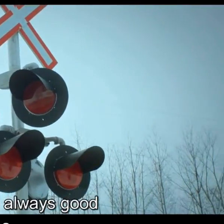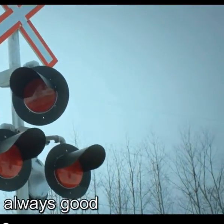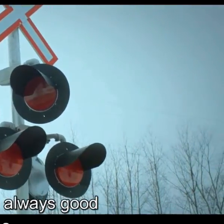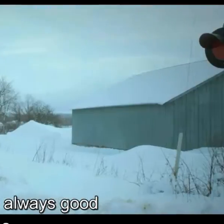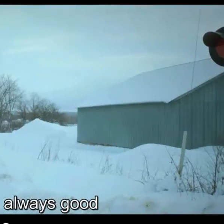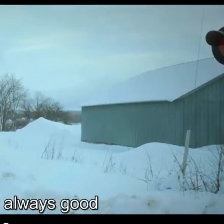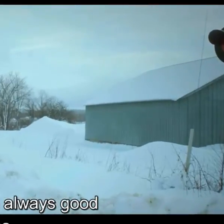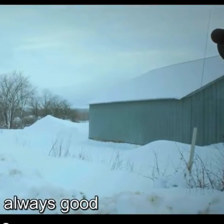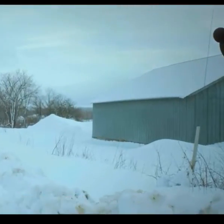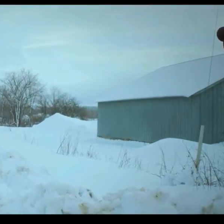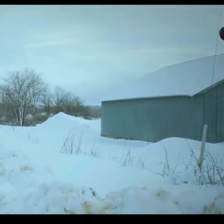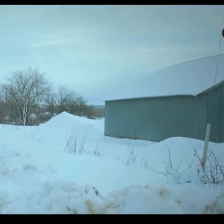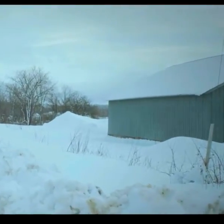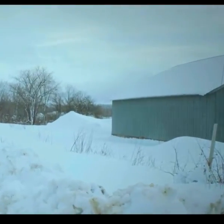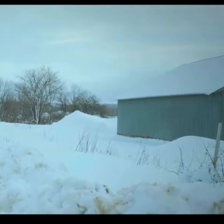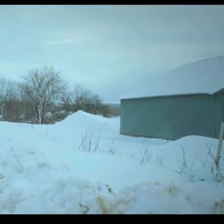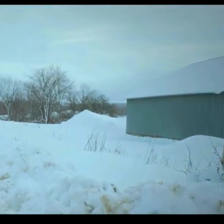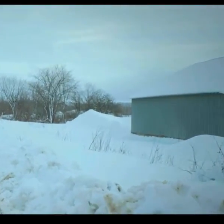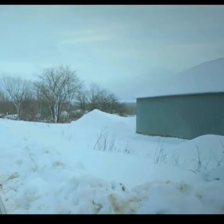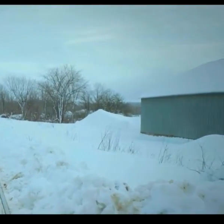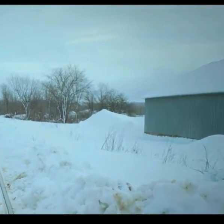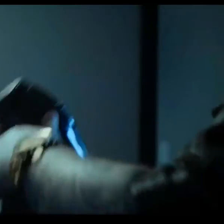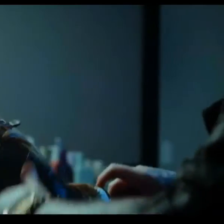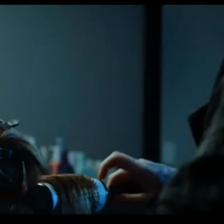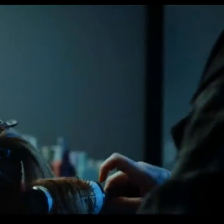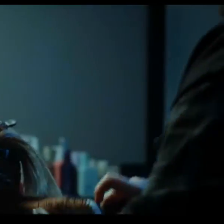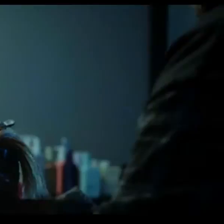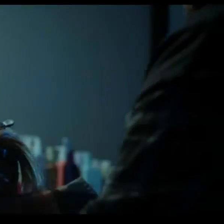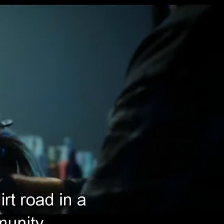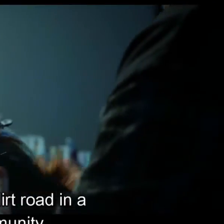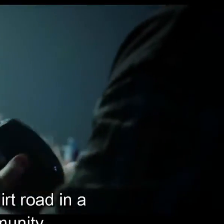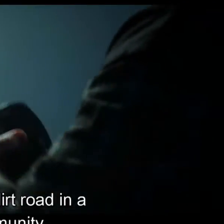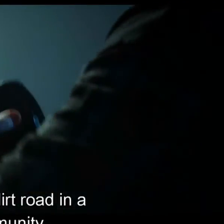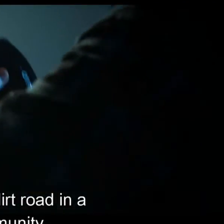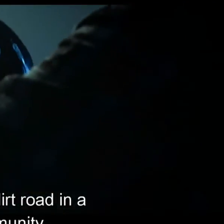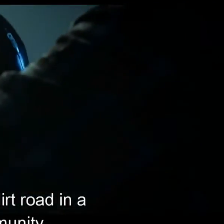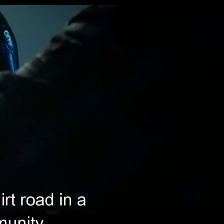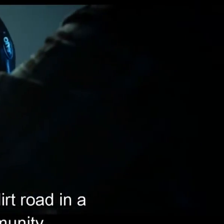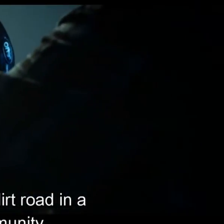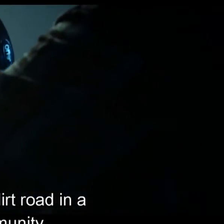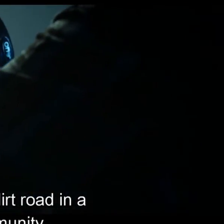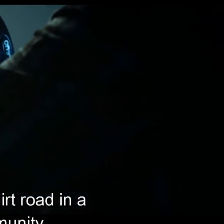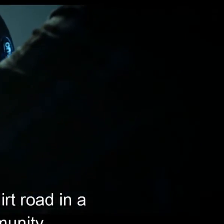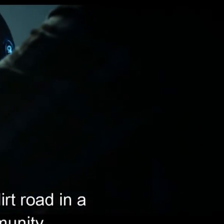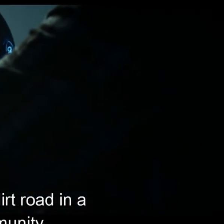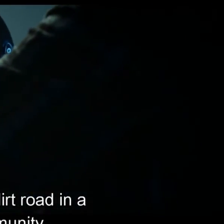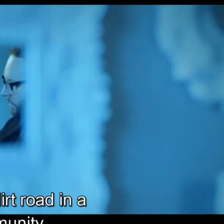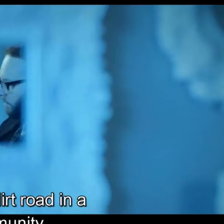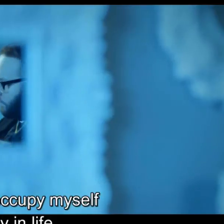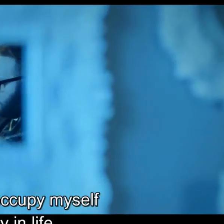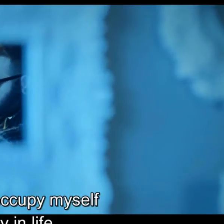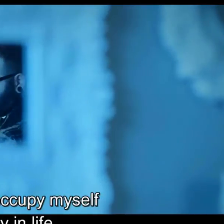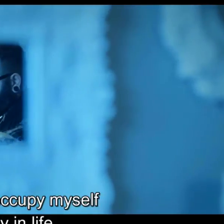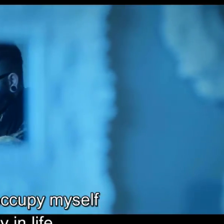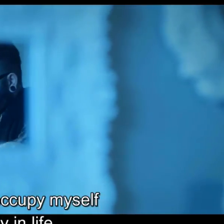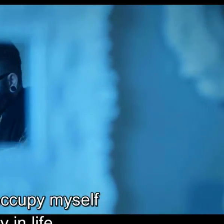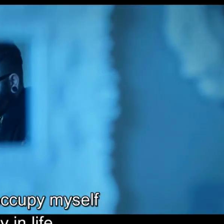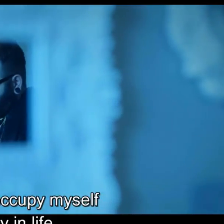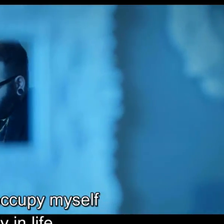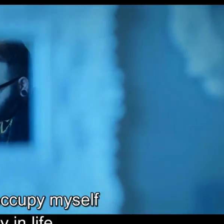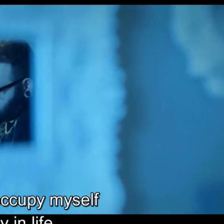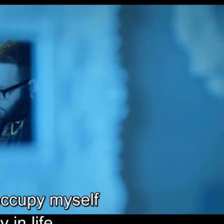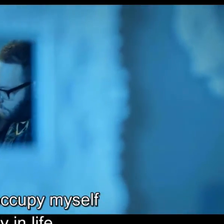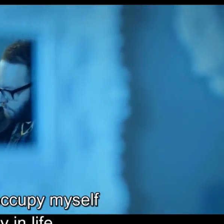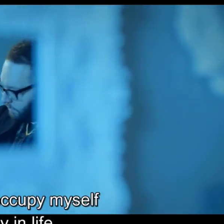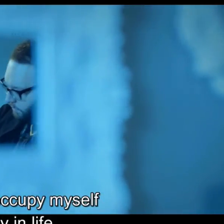I grew up on a dirt road in a small community. I learned how to occupy myself really quickly in life through art,